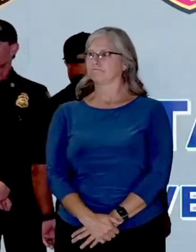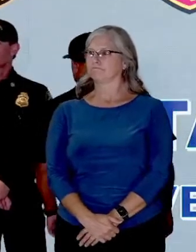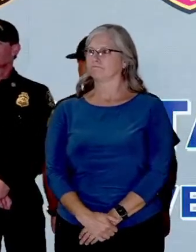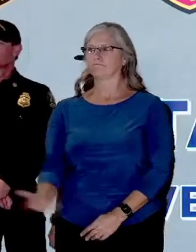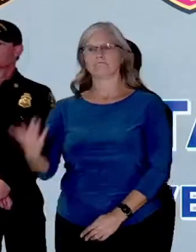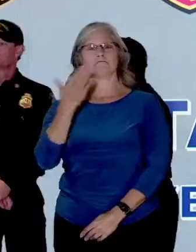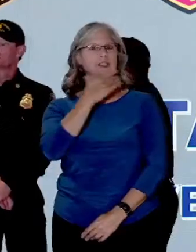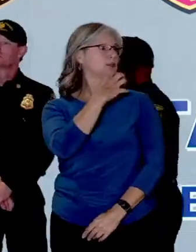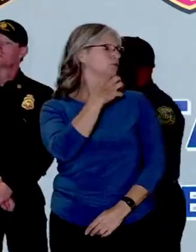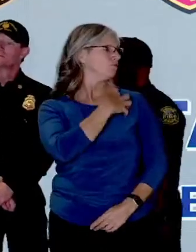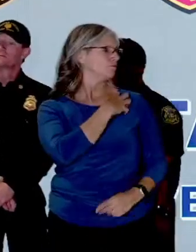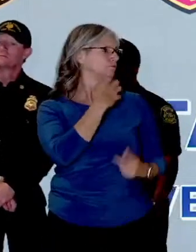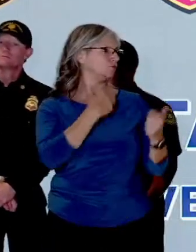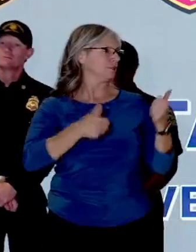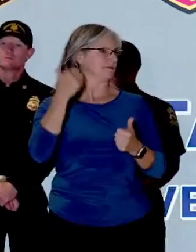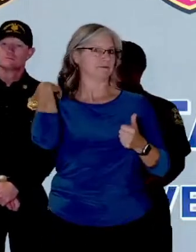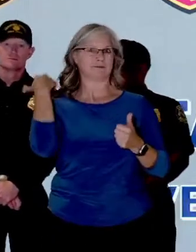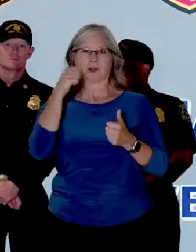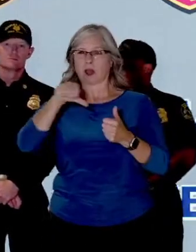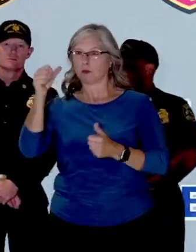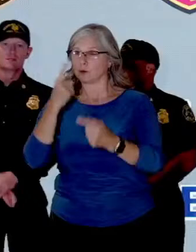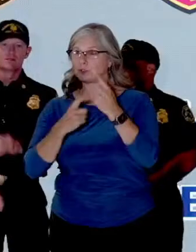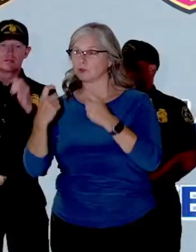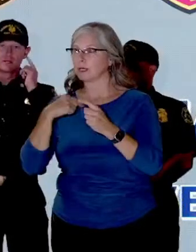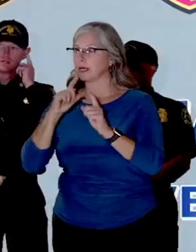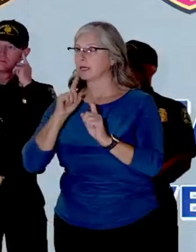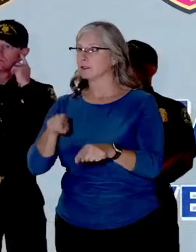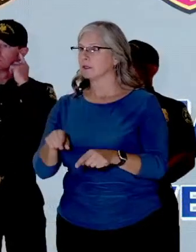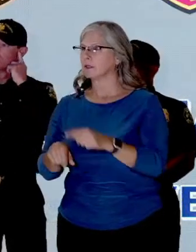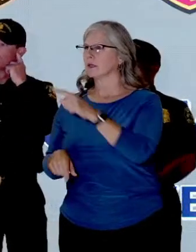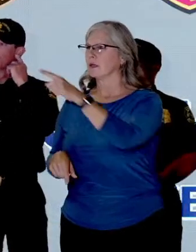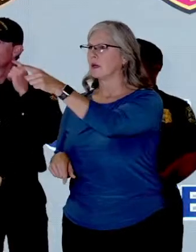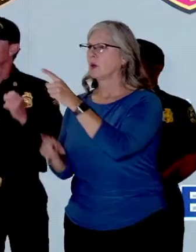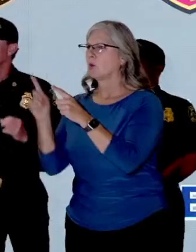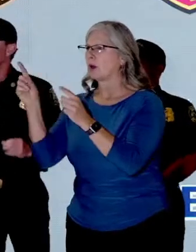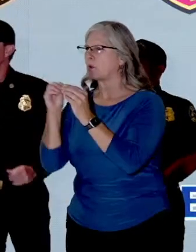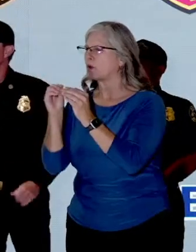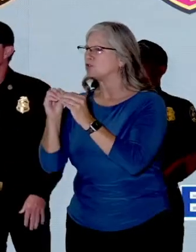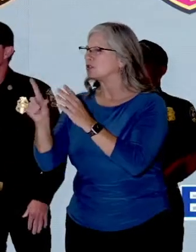Thank you, Chief. Any other questions that we can answer for you?